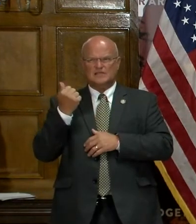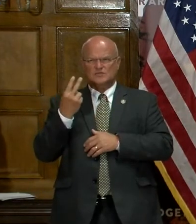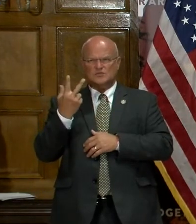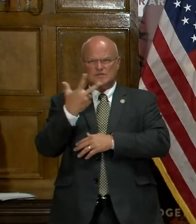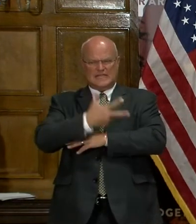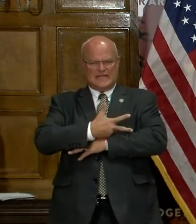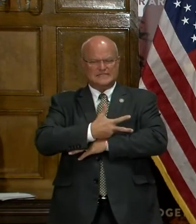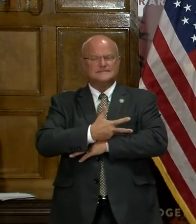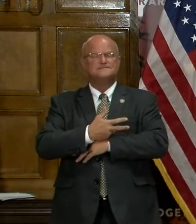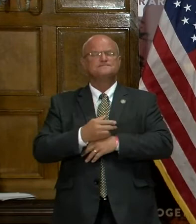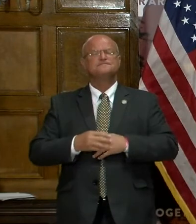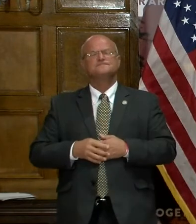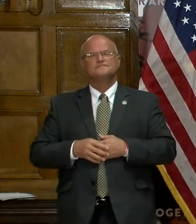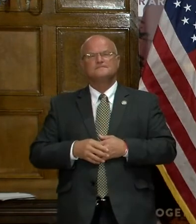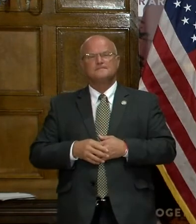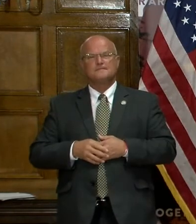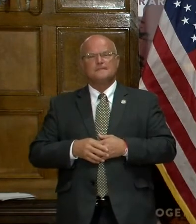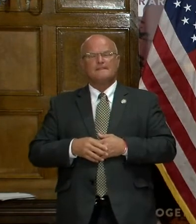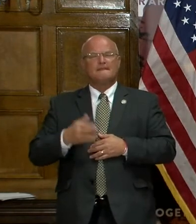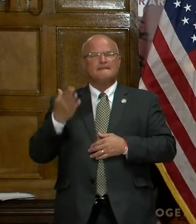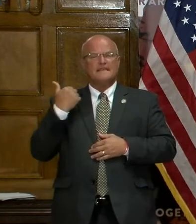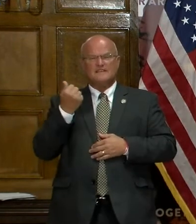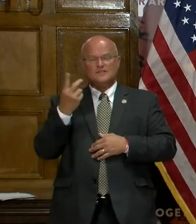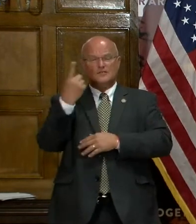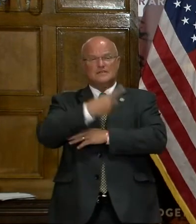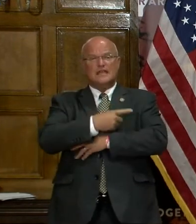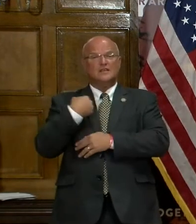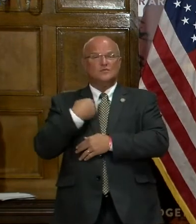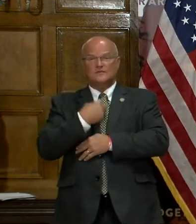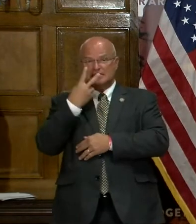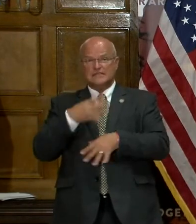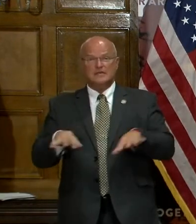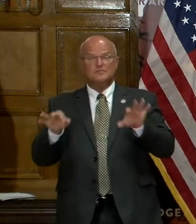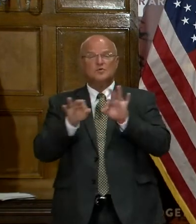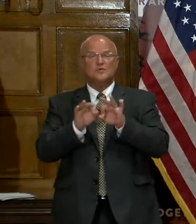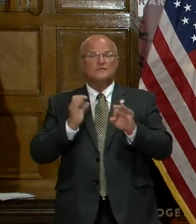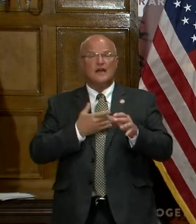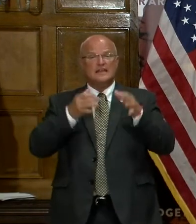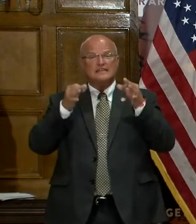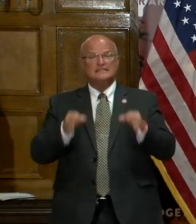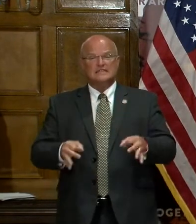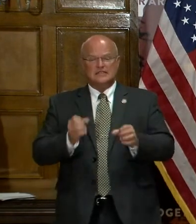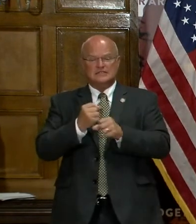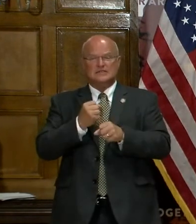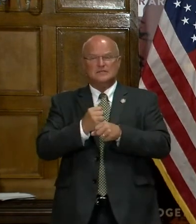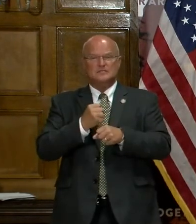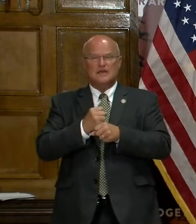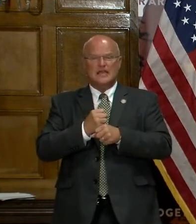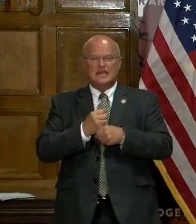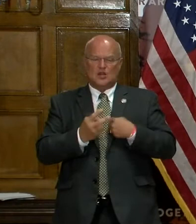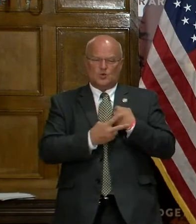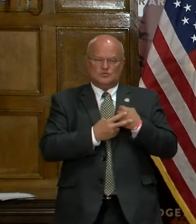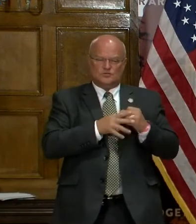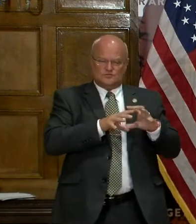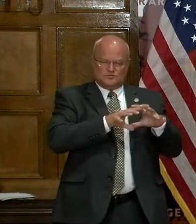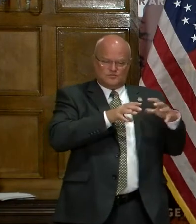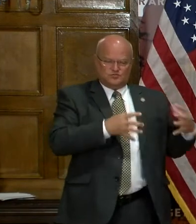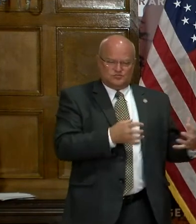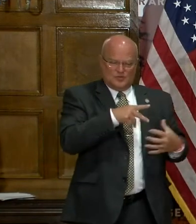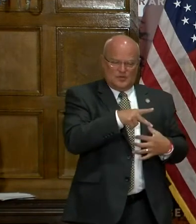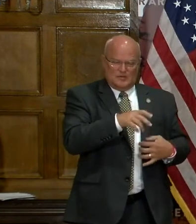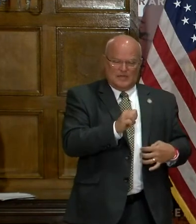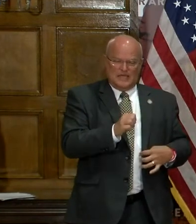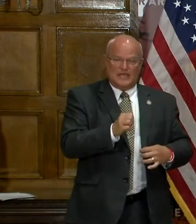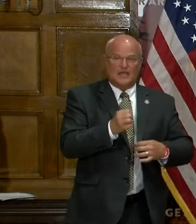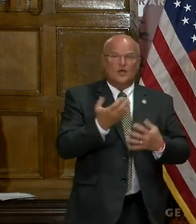days. And over the last few days, we have seen the importance of our decision to create a strategic reserve of PPE,